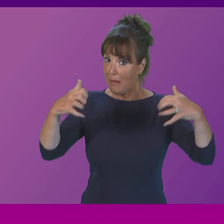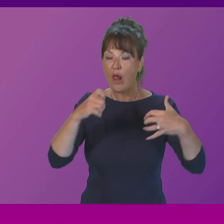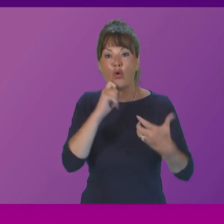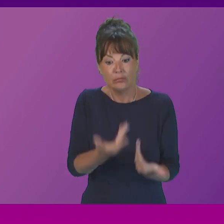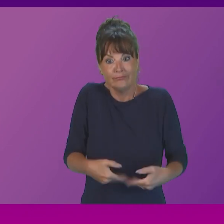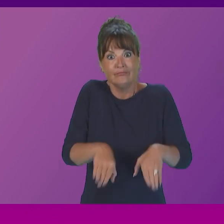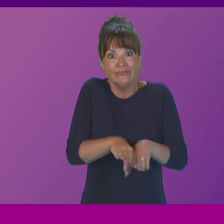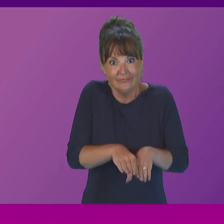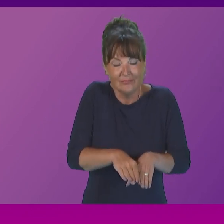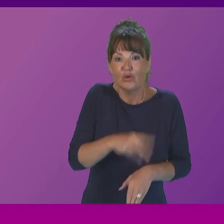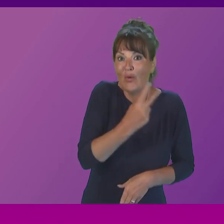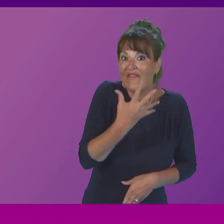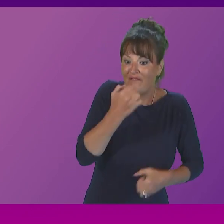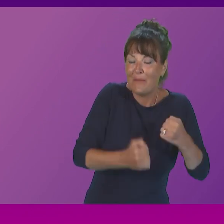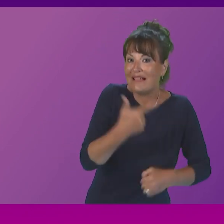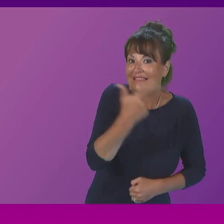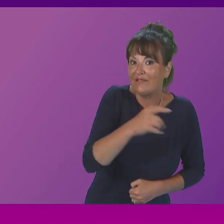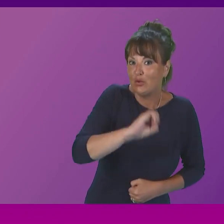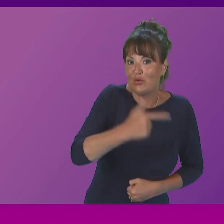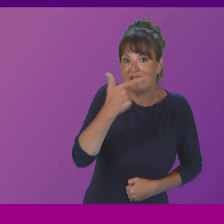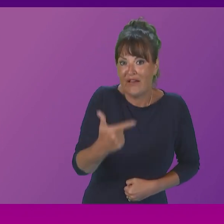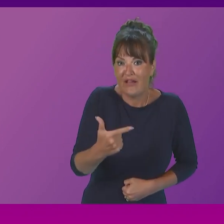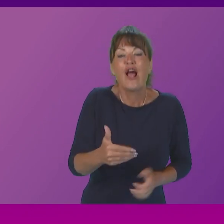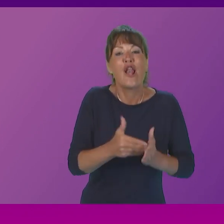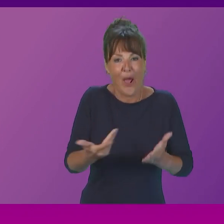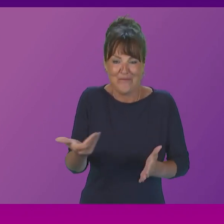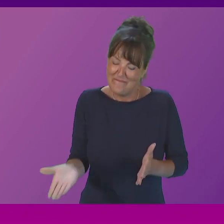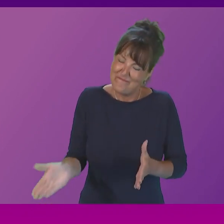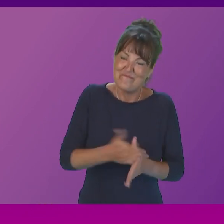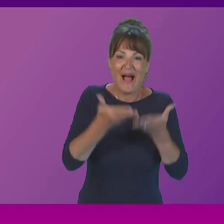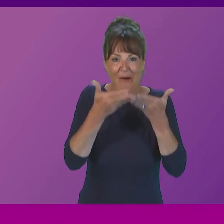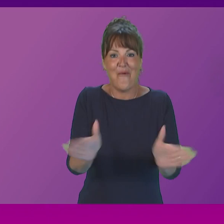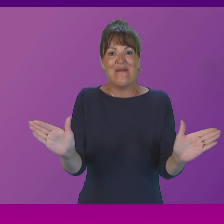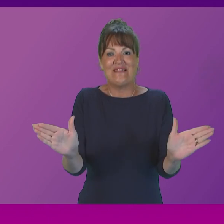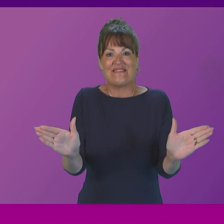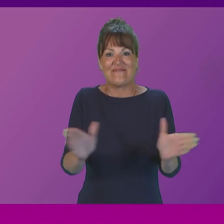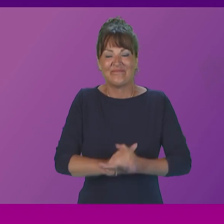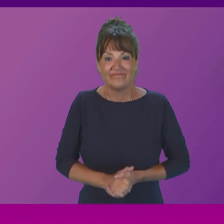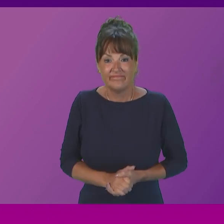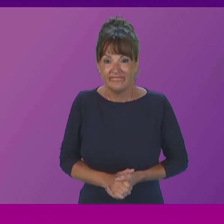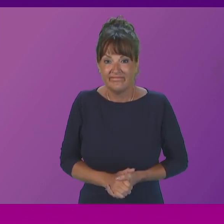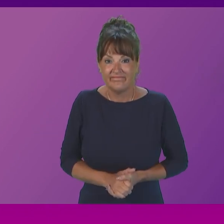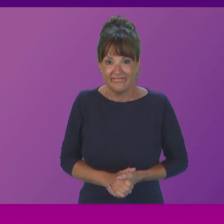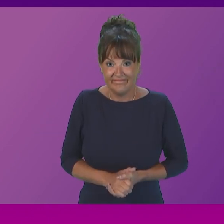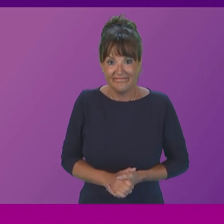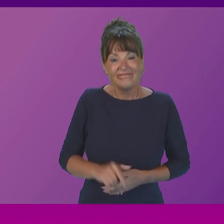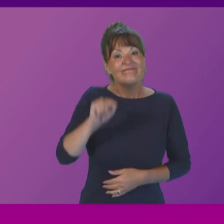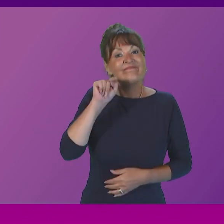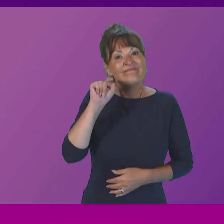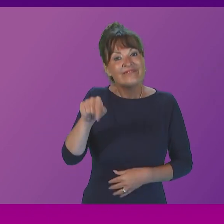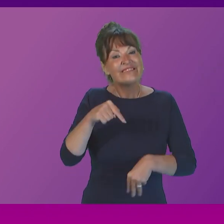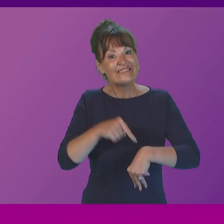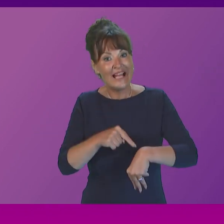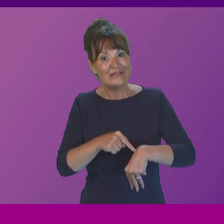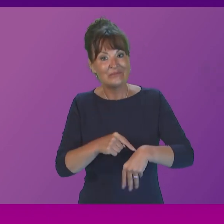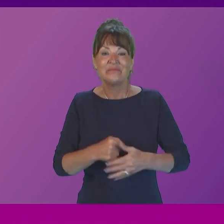March 1707, is hereby reconvened." Four principles were central to the vision for